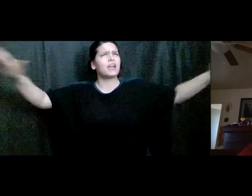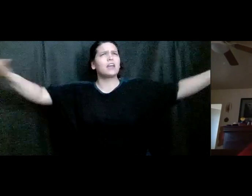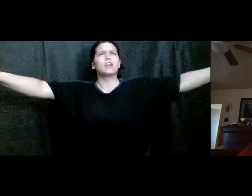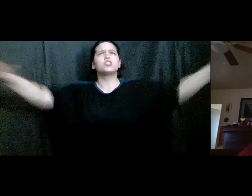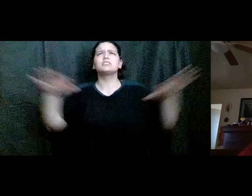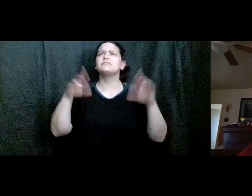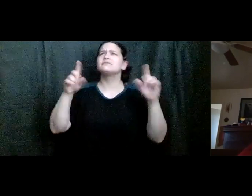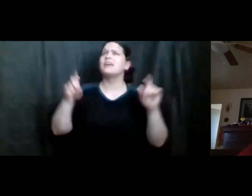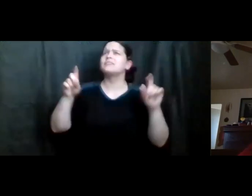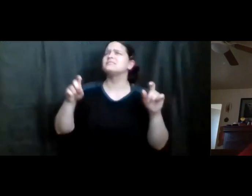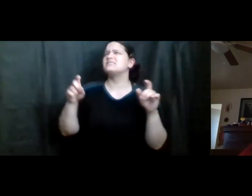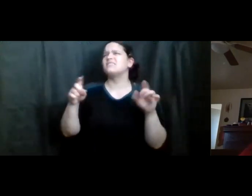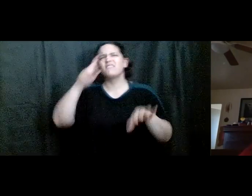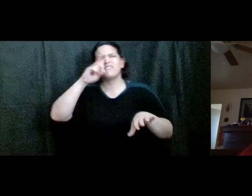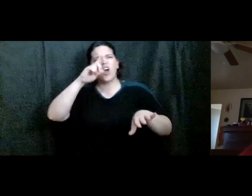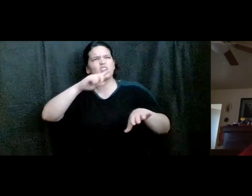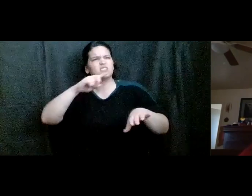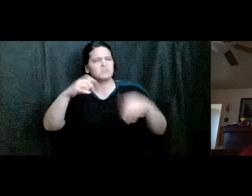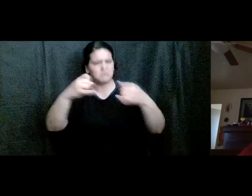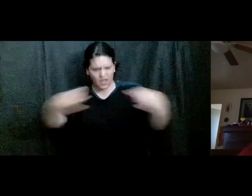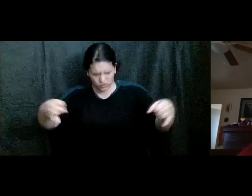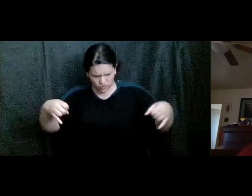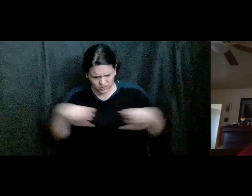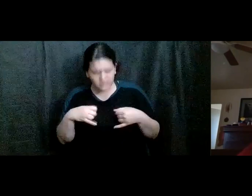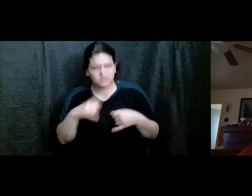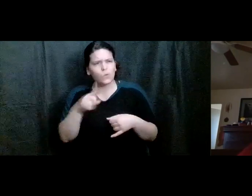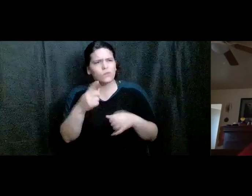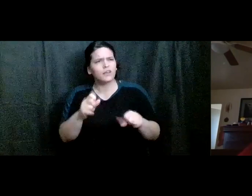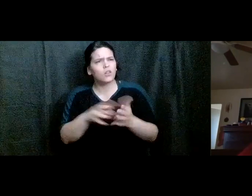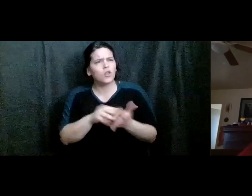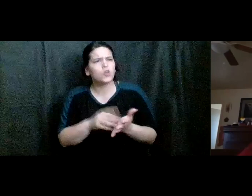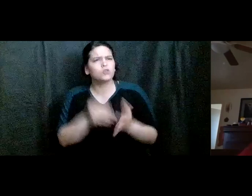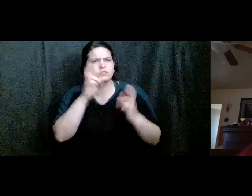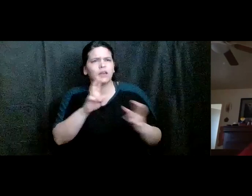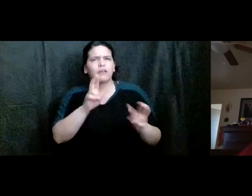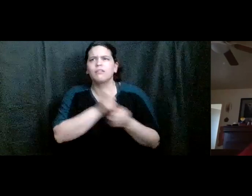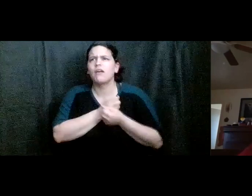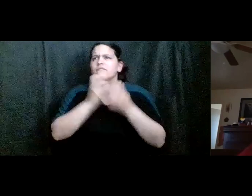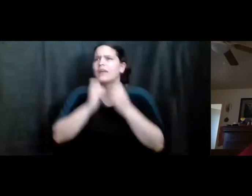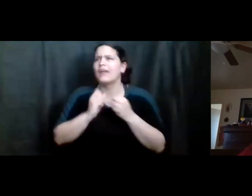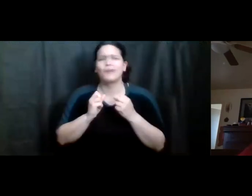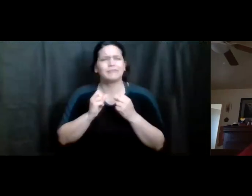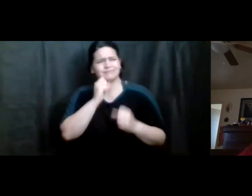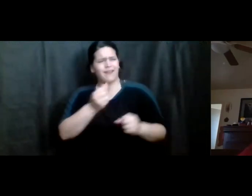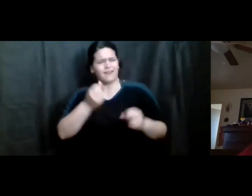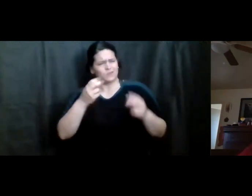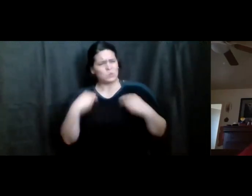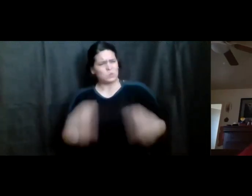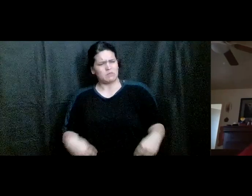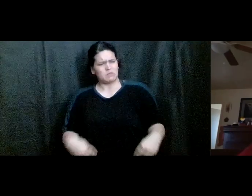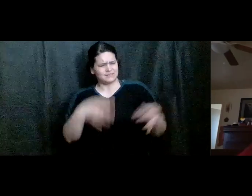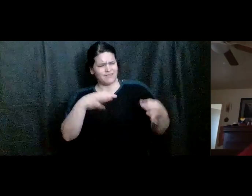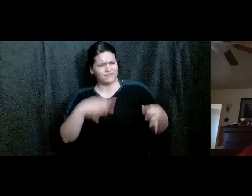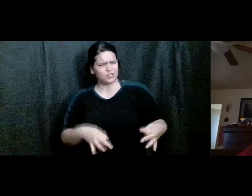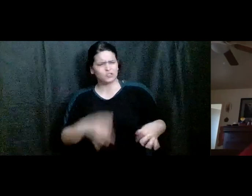unconditional respect, love, and care has nothing to do with human definition or colonizer definition,